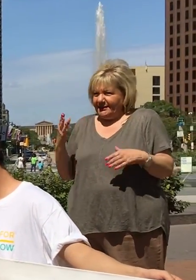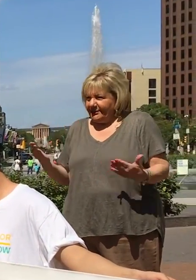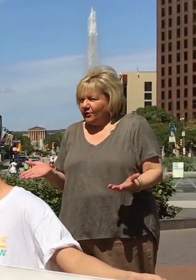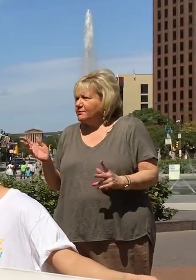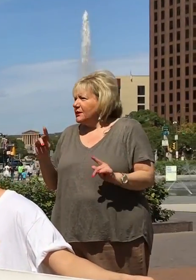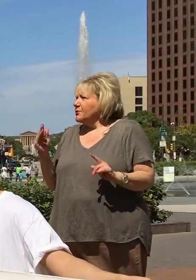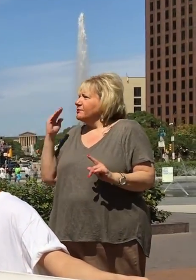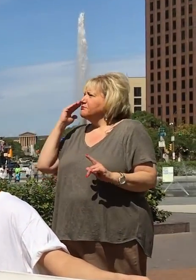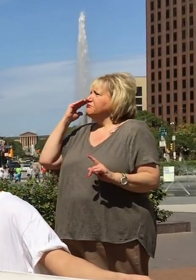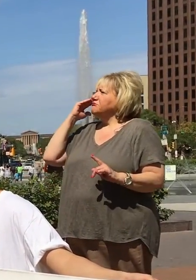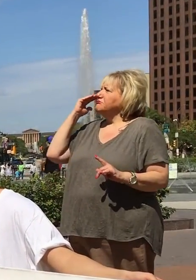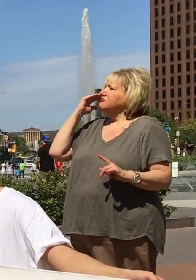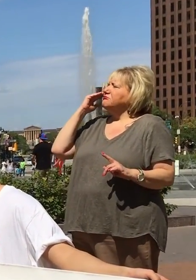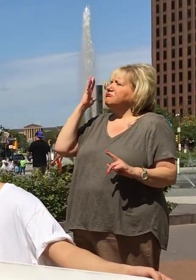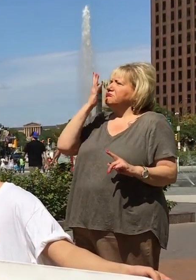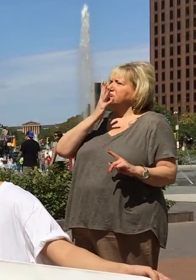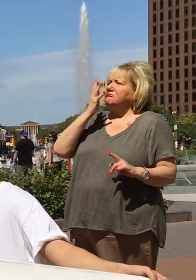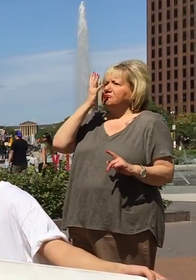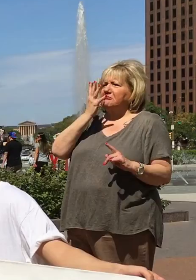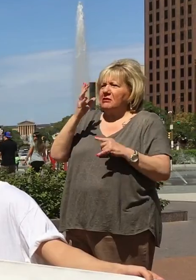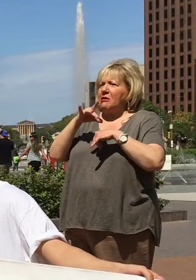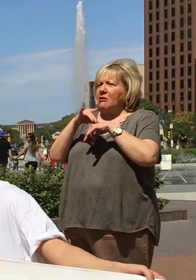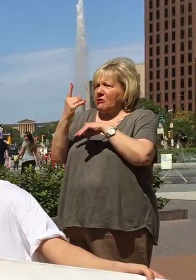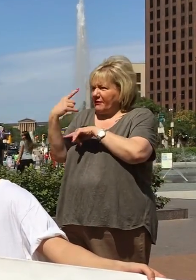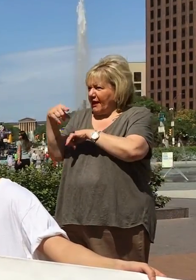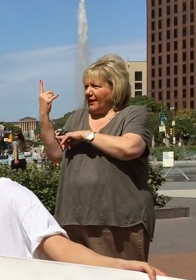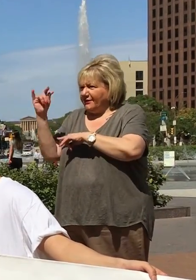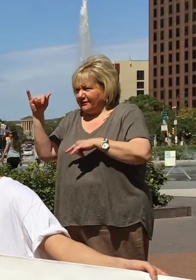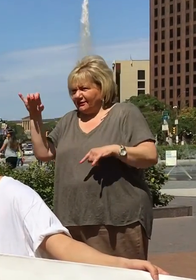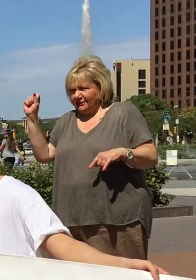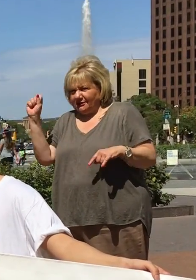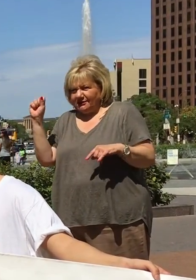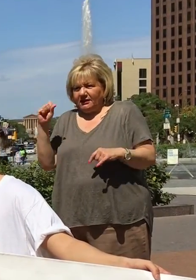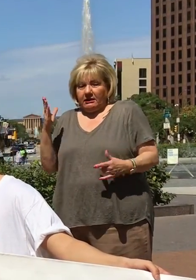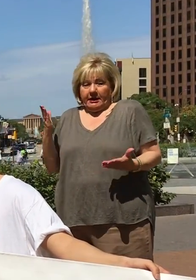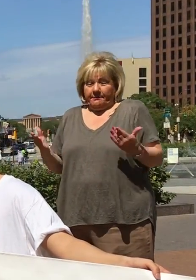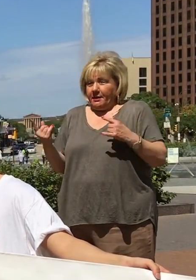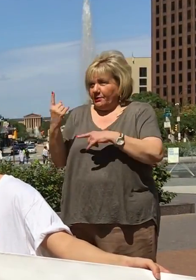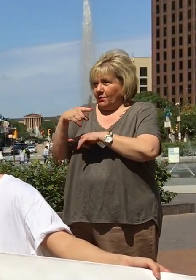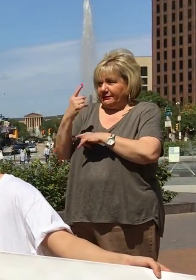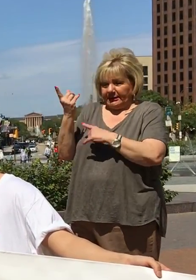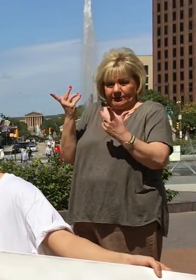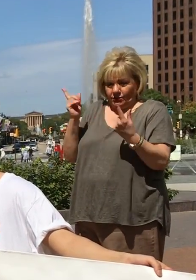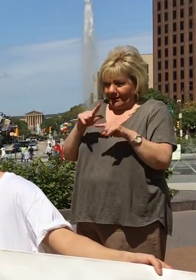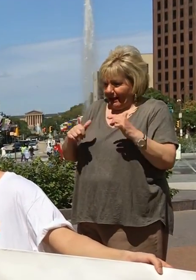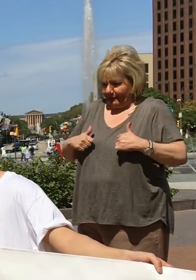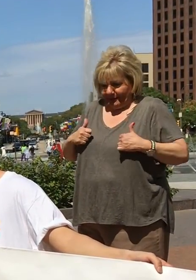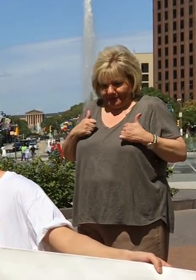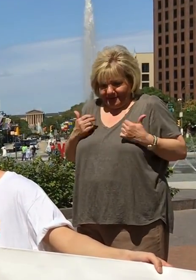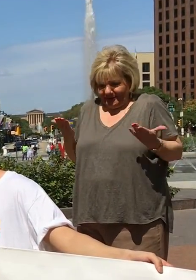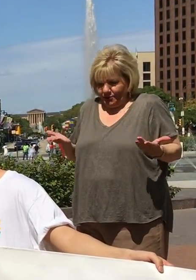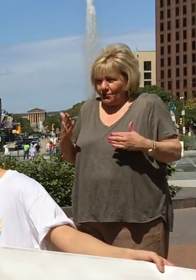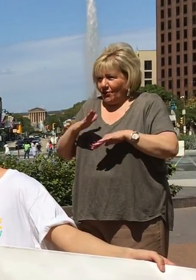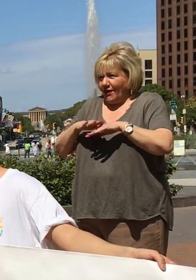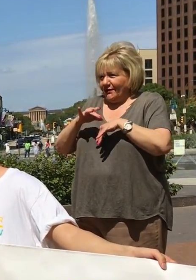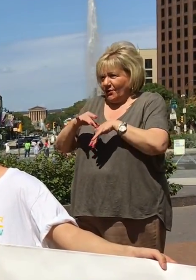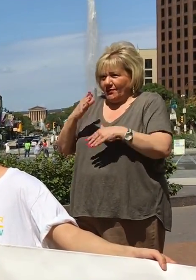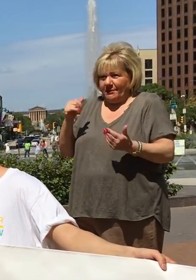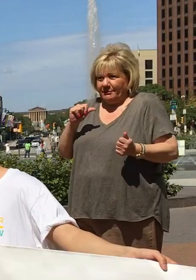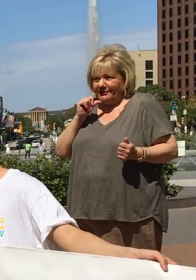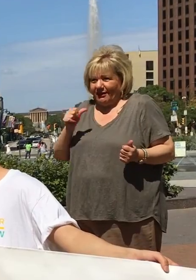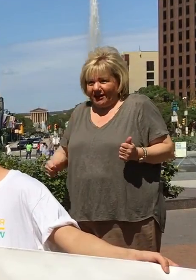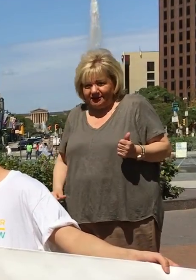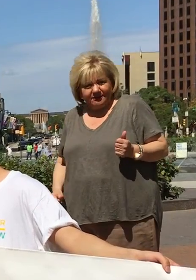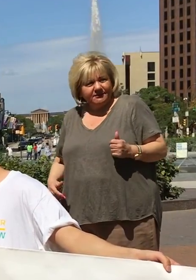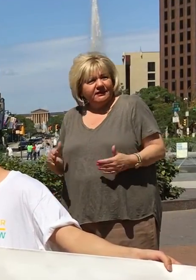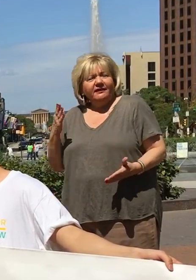is, but the Earth is going to be here. The Earth may be inhabitable. It may be not a good